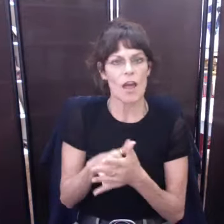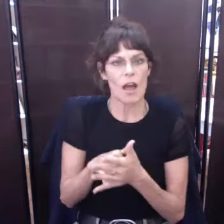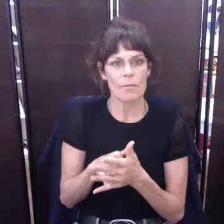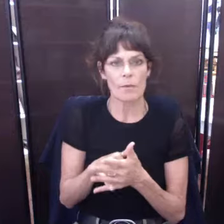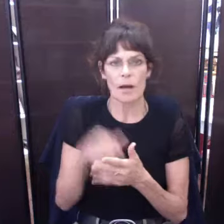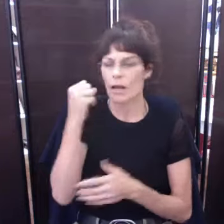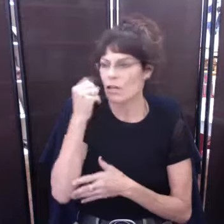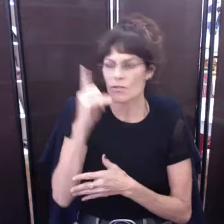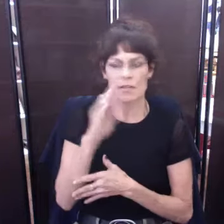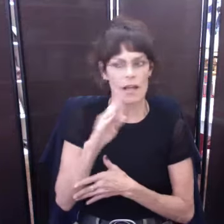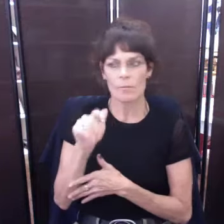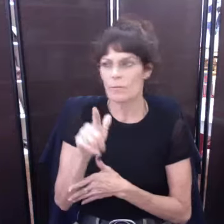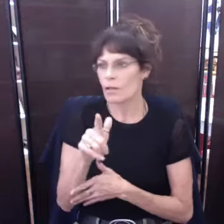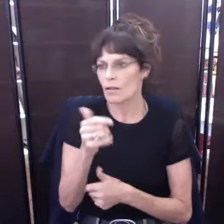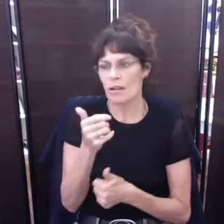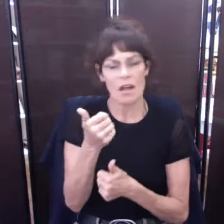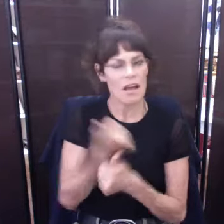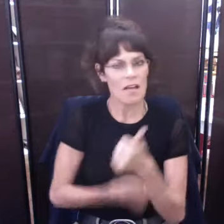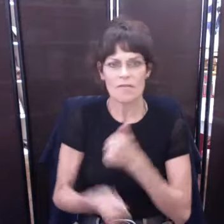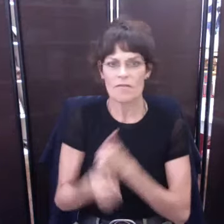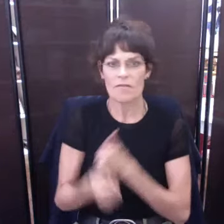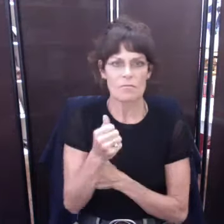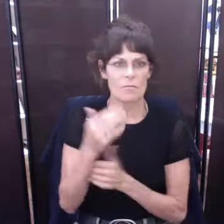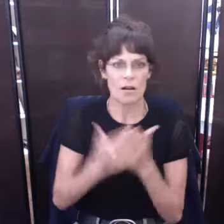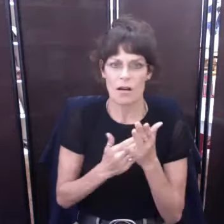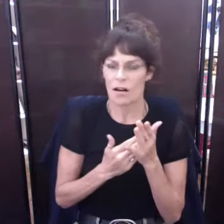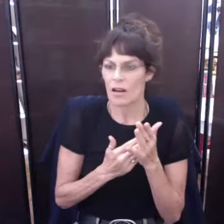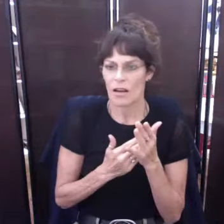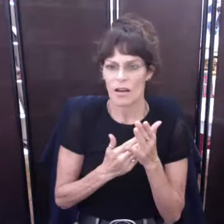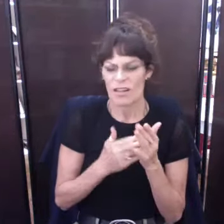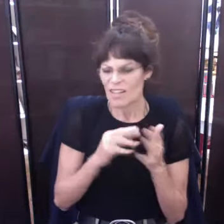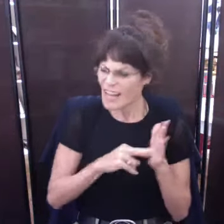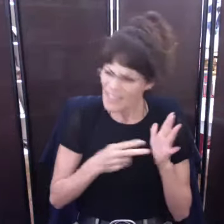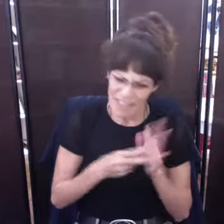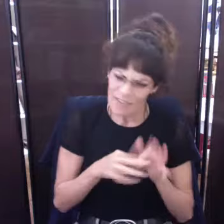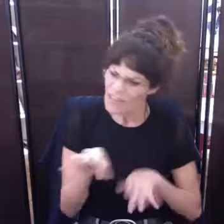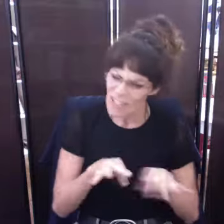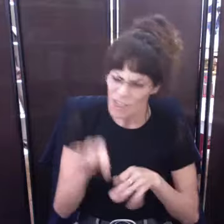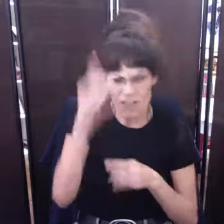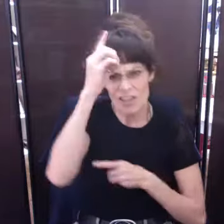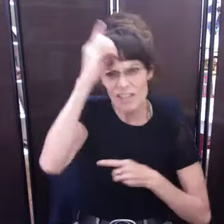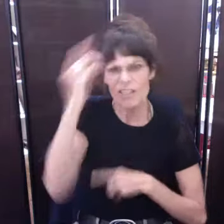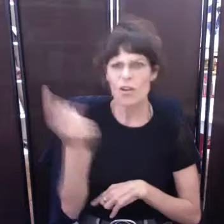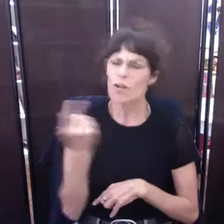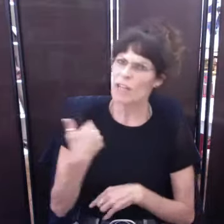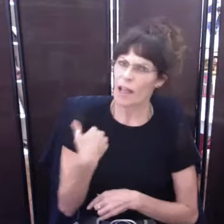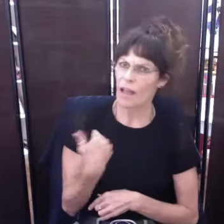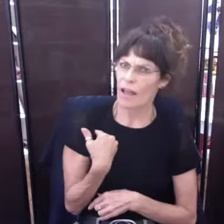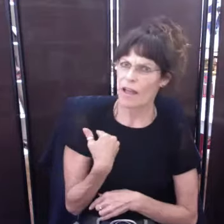in every sense of the word. I don't have a definition of what my disease is. I only have this description that gives me a